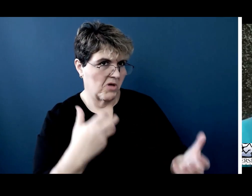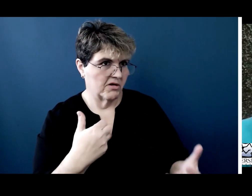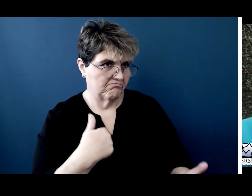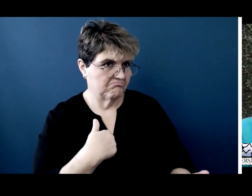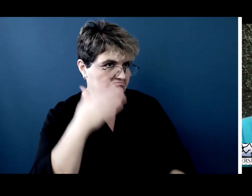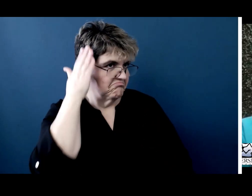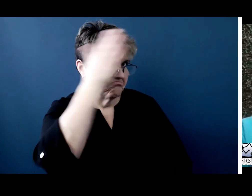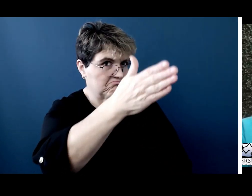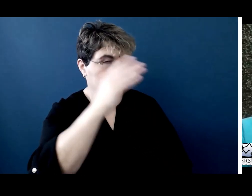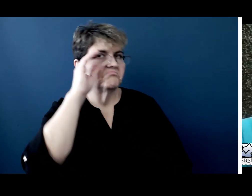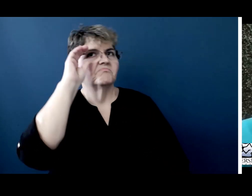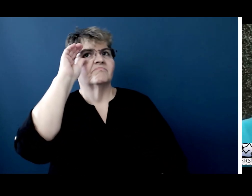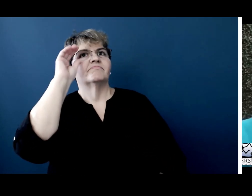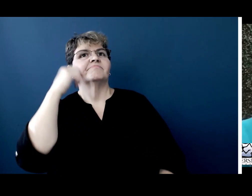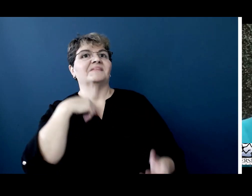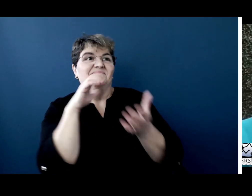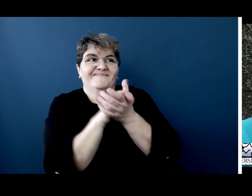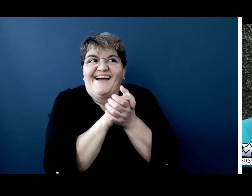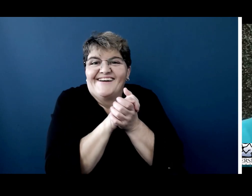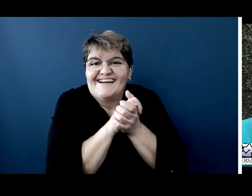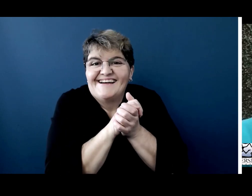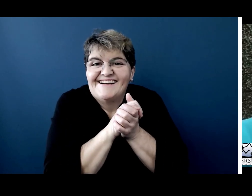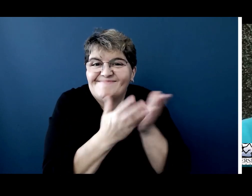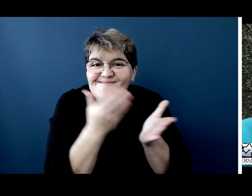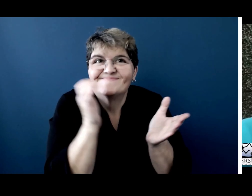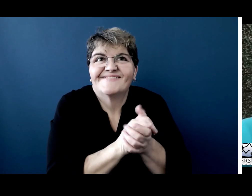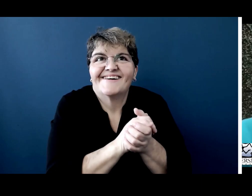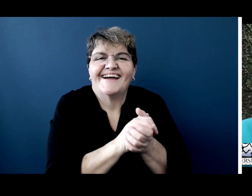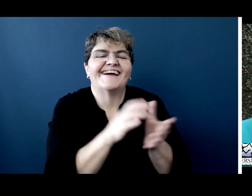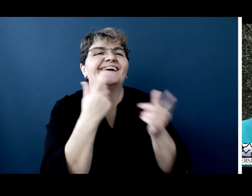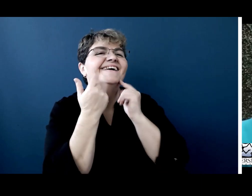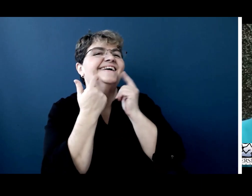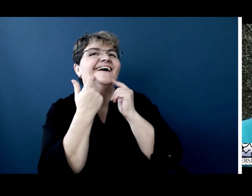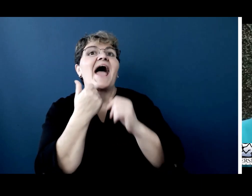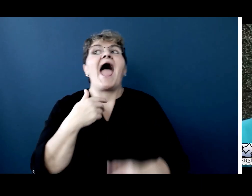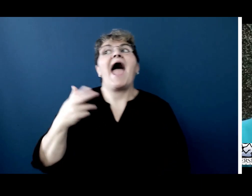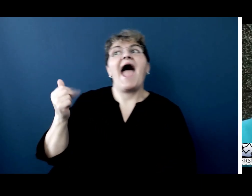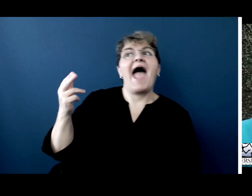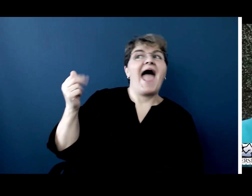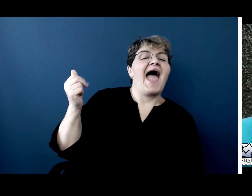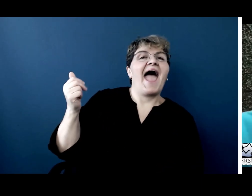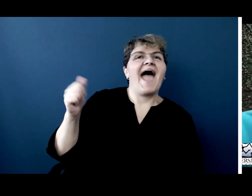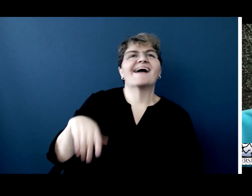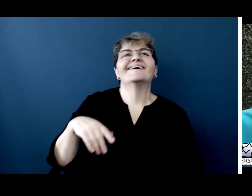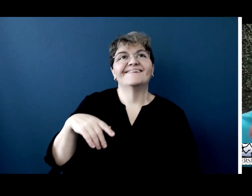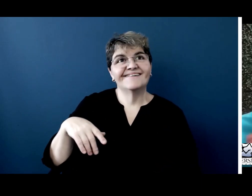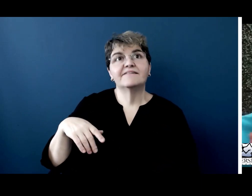for the future, living on my own, Okay, yeah. driving a car, getting married,